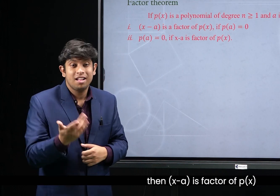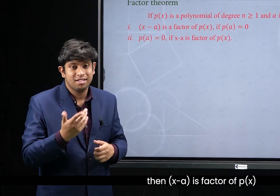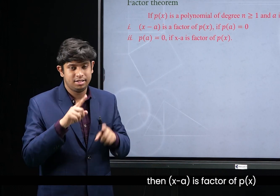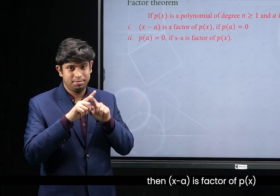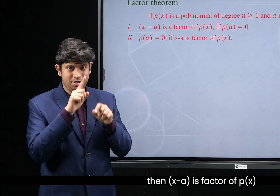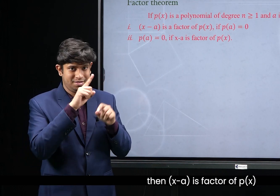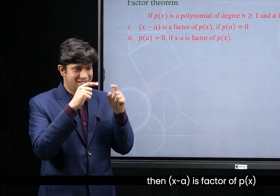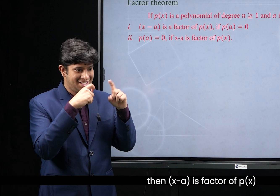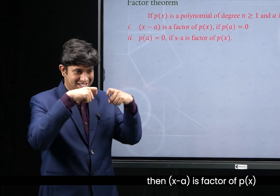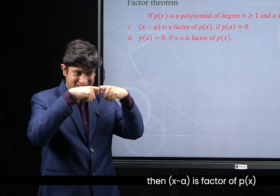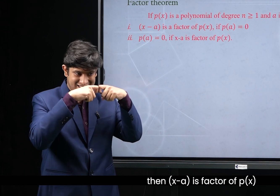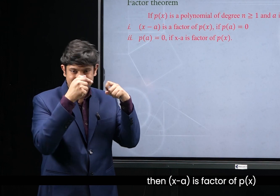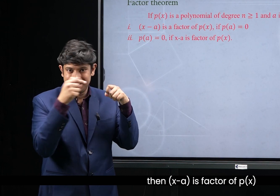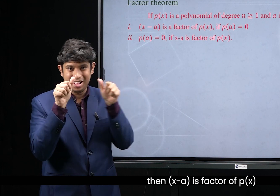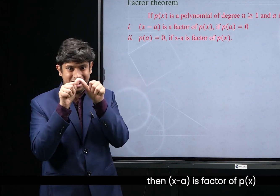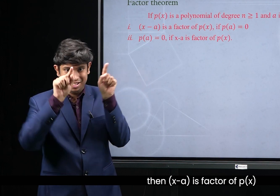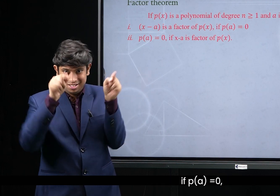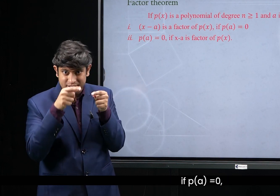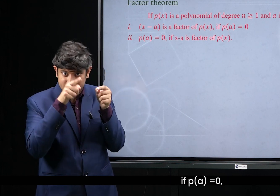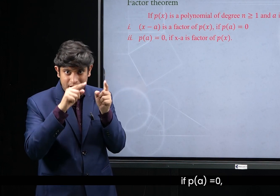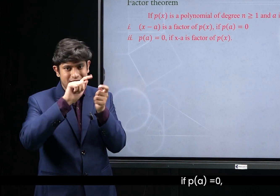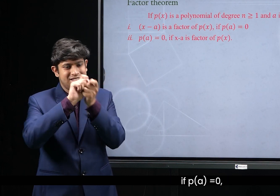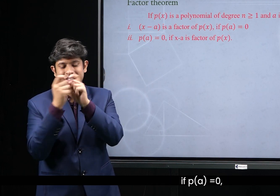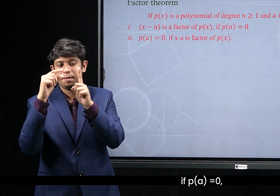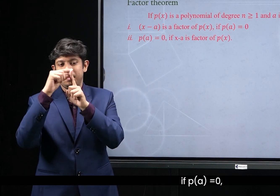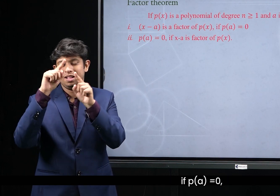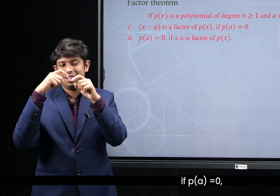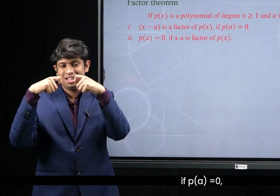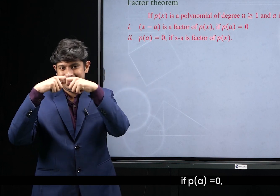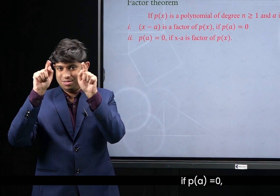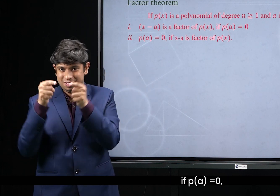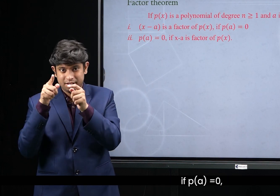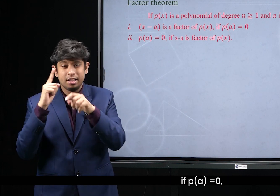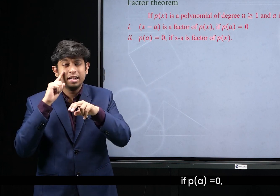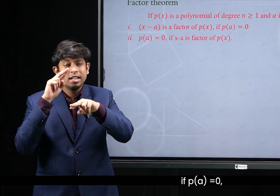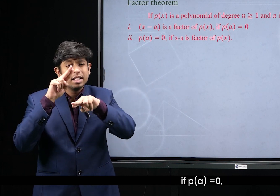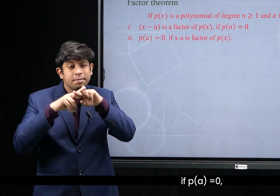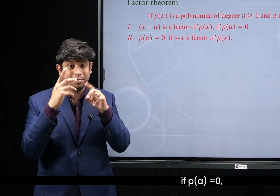x minus a is a factor of p of x if p of a is equal to 0.